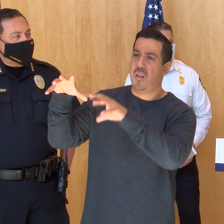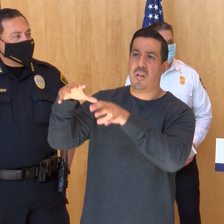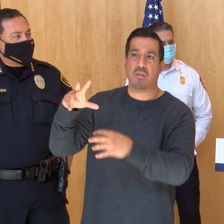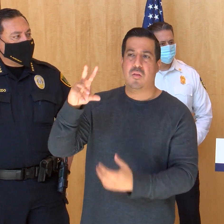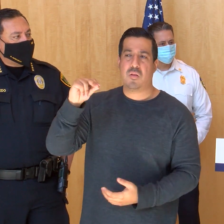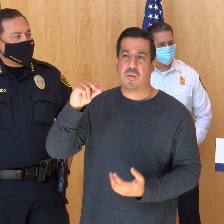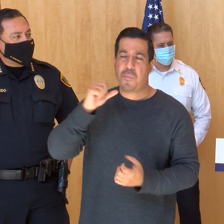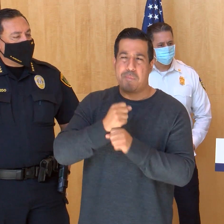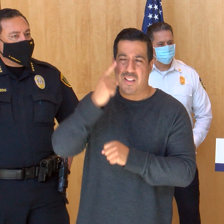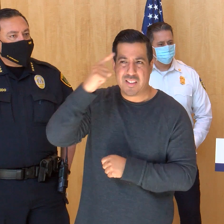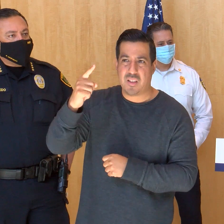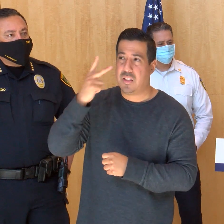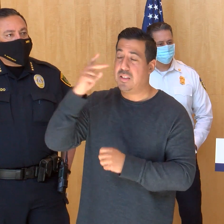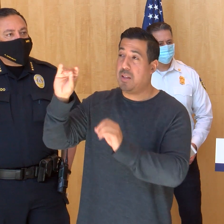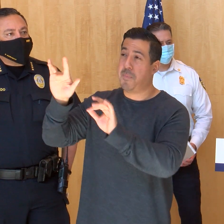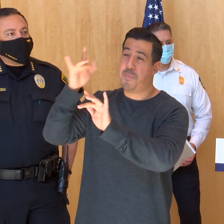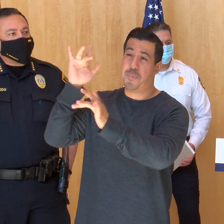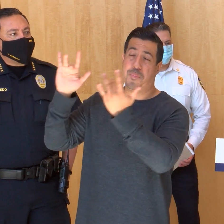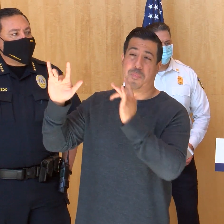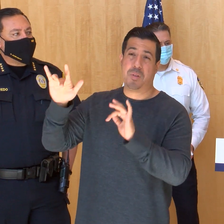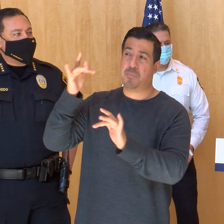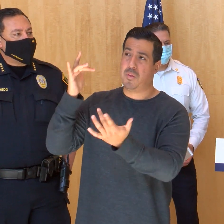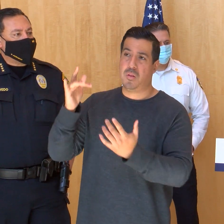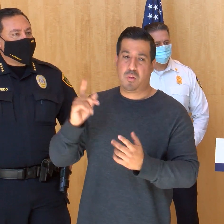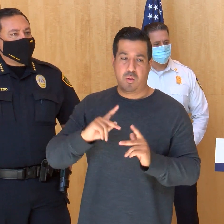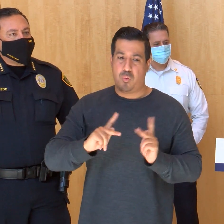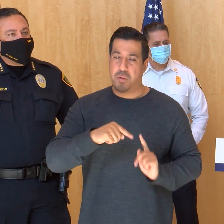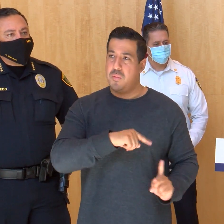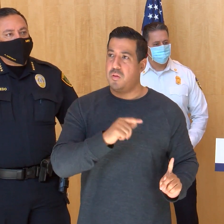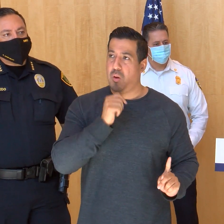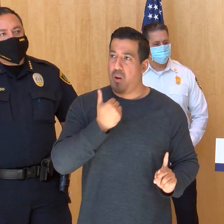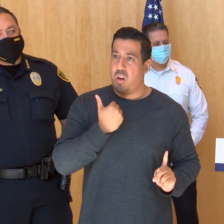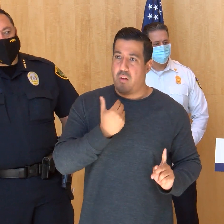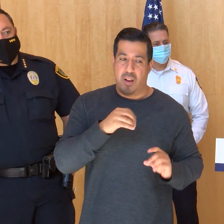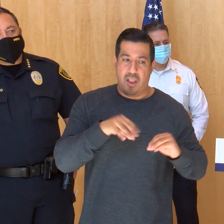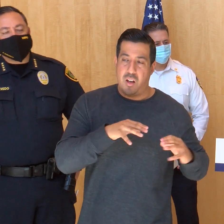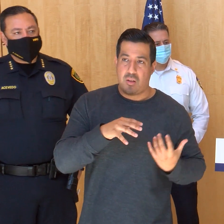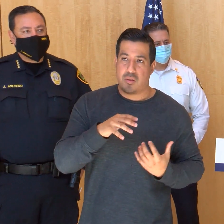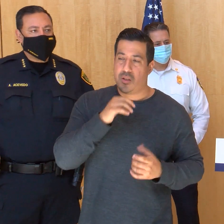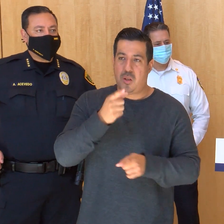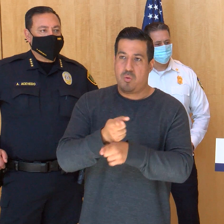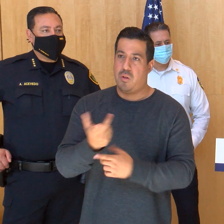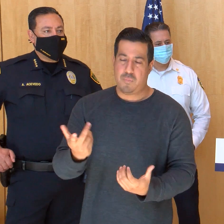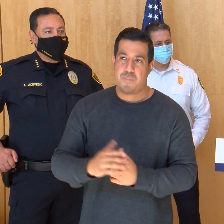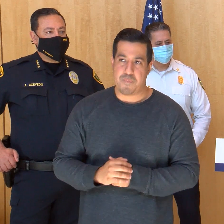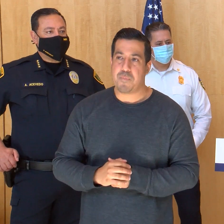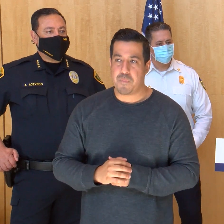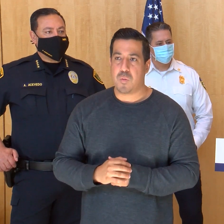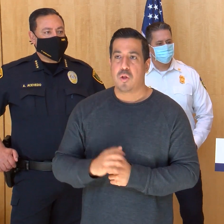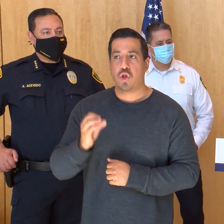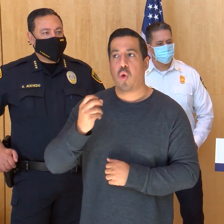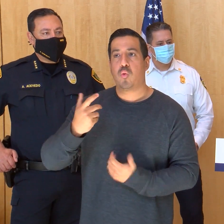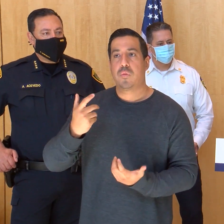buildings, these lights illuminated on, especially when there are very few people that are in them, especially at night. So